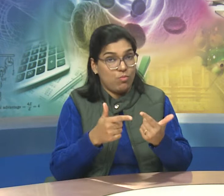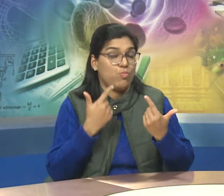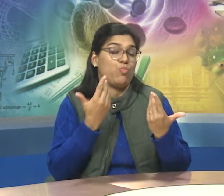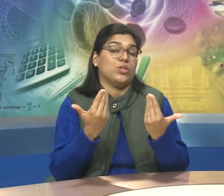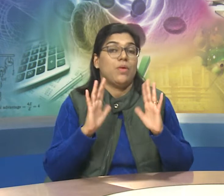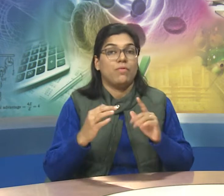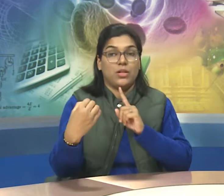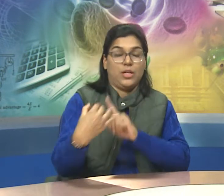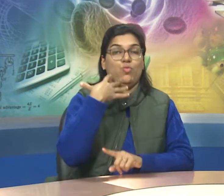undesirable